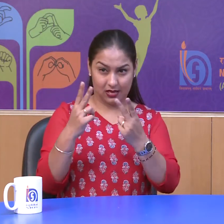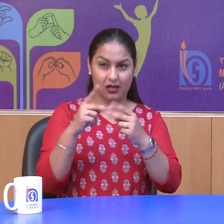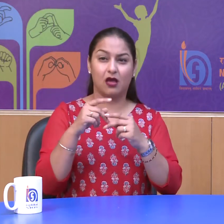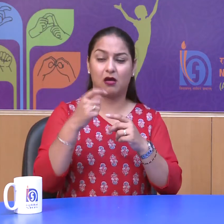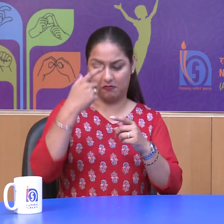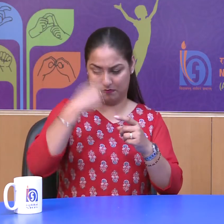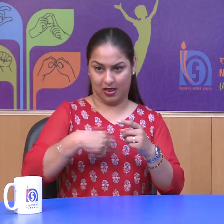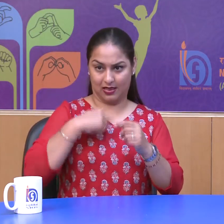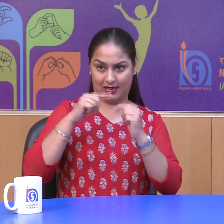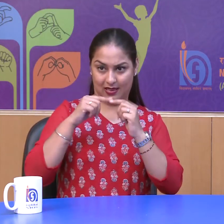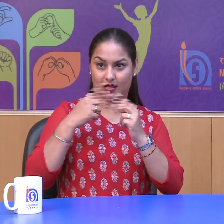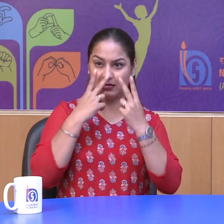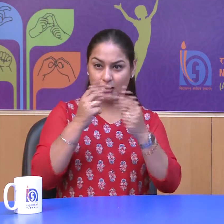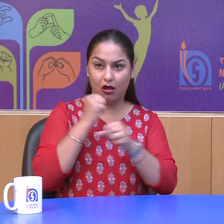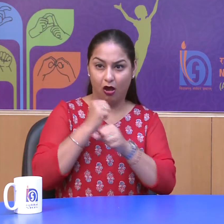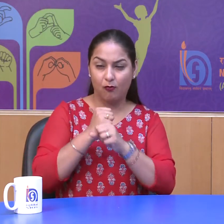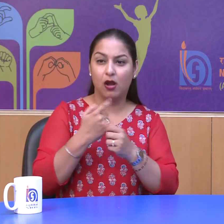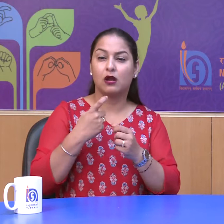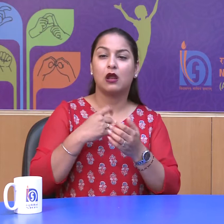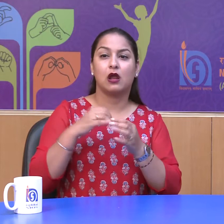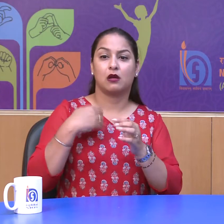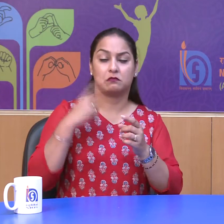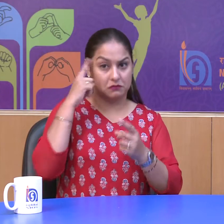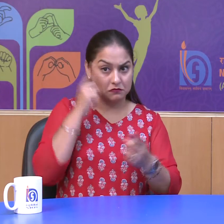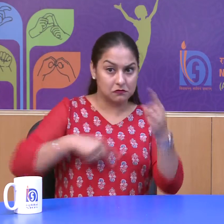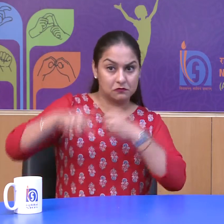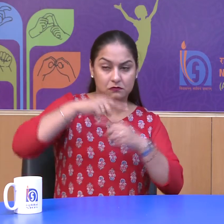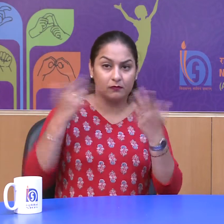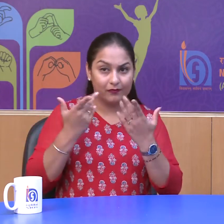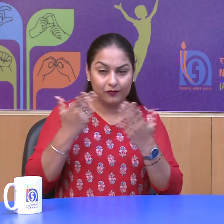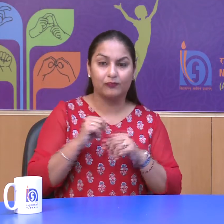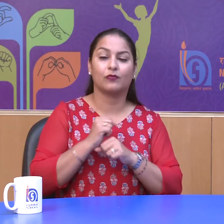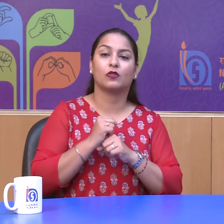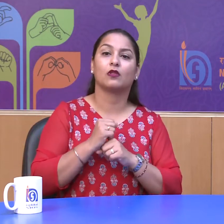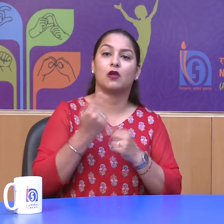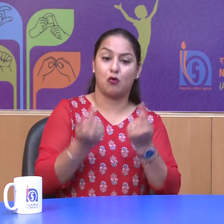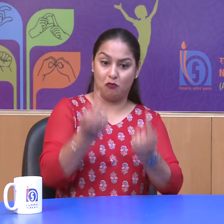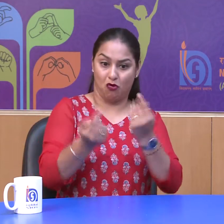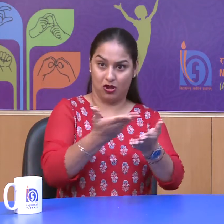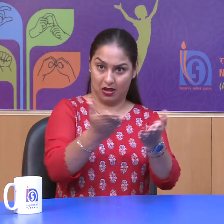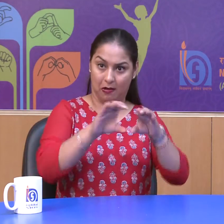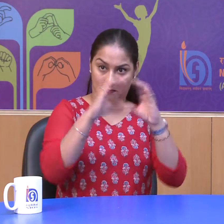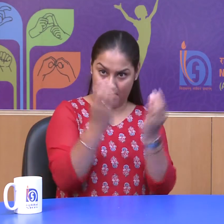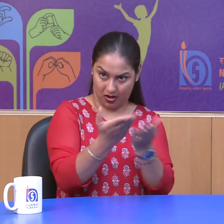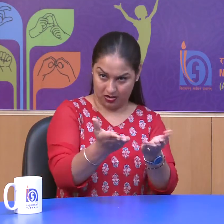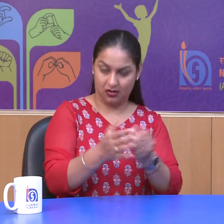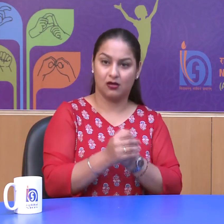decisions of governments, functioning of political parties, and running of